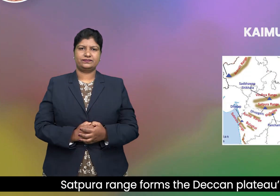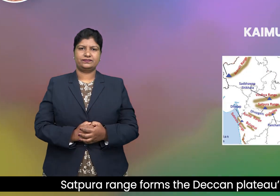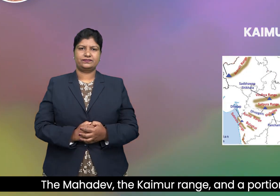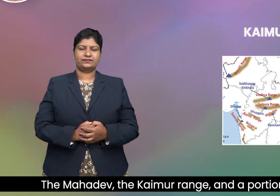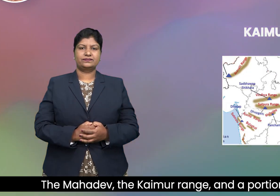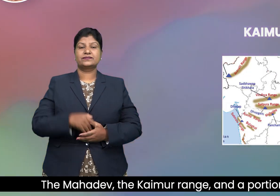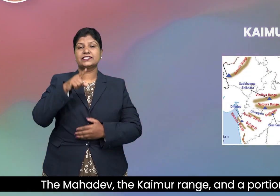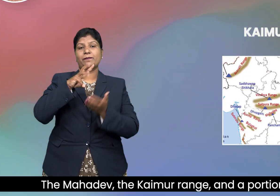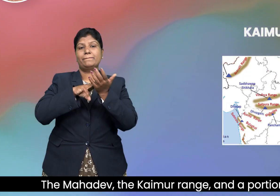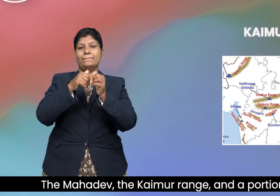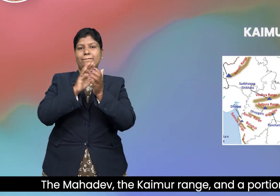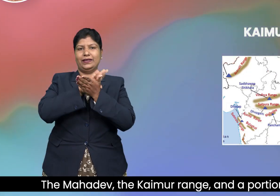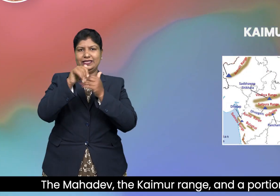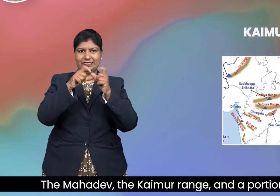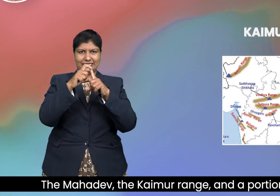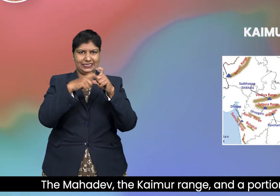the Mahadev